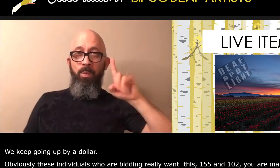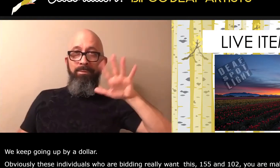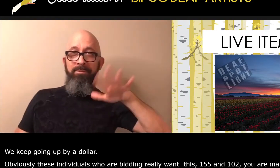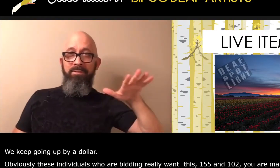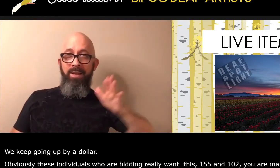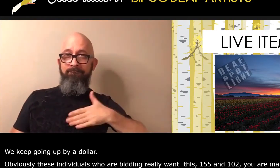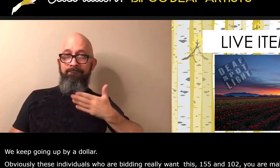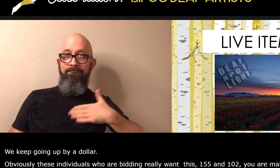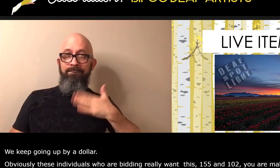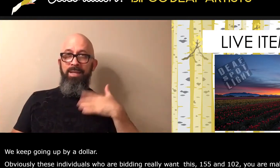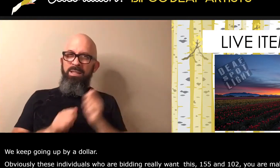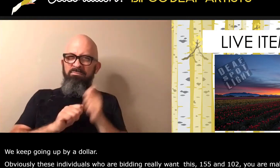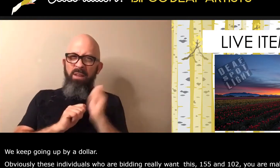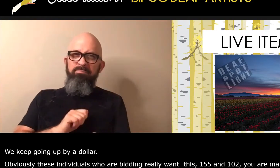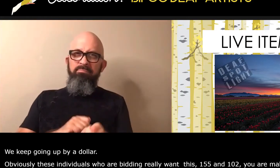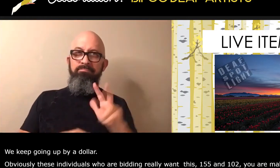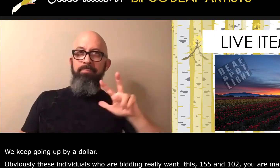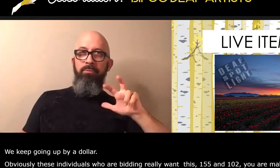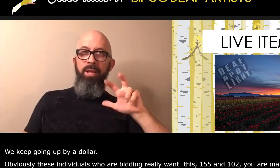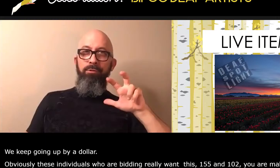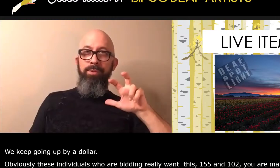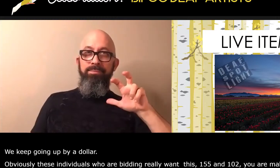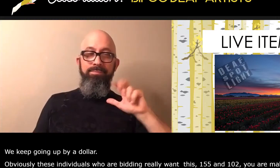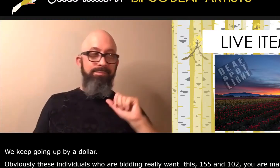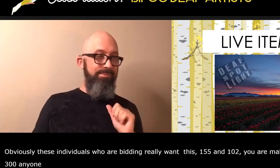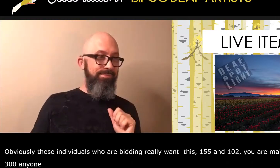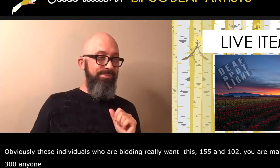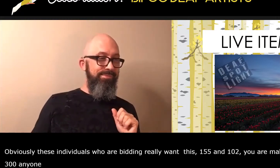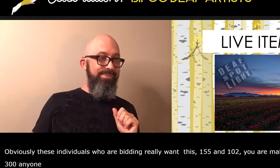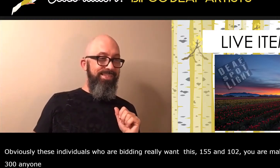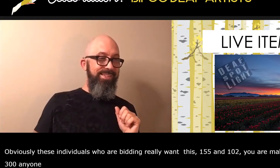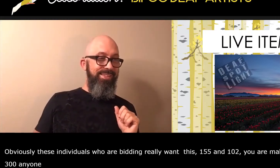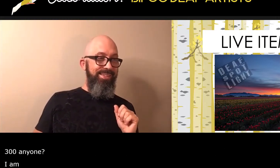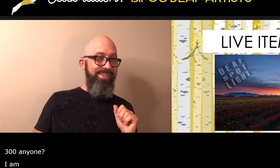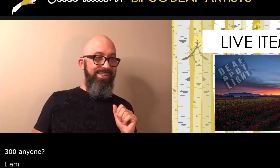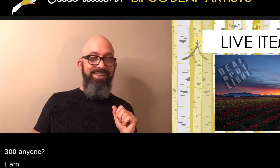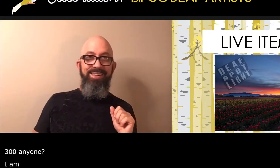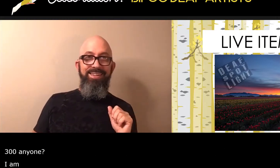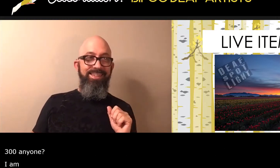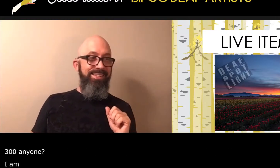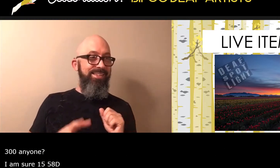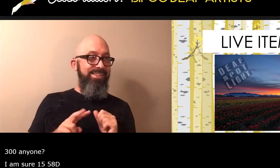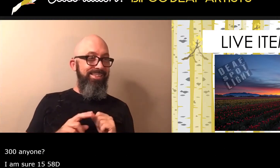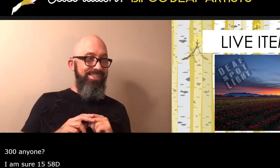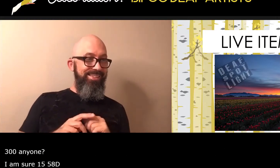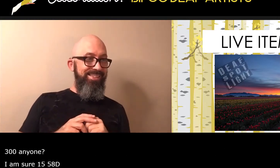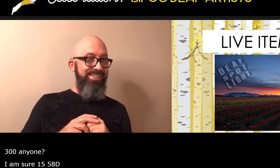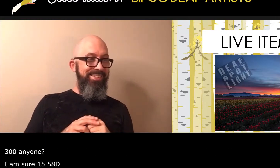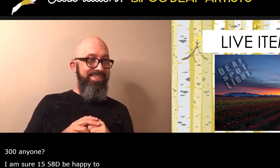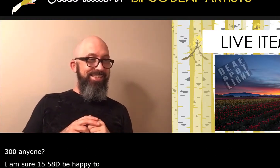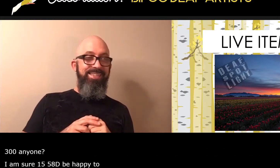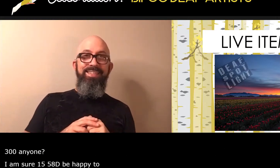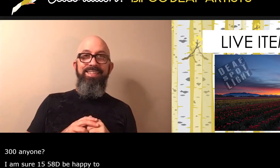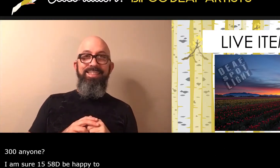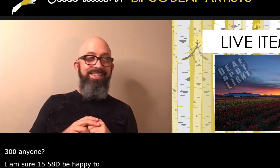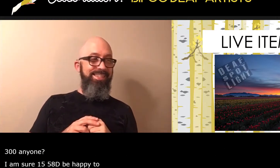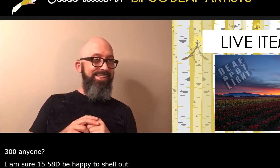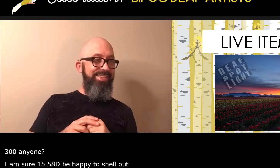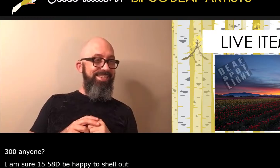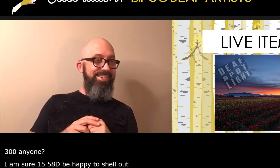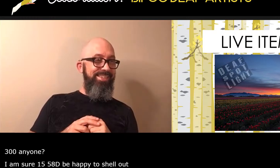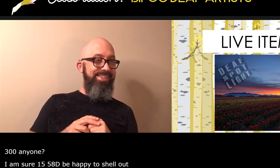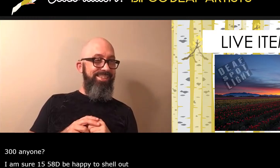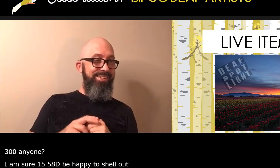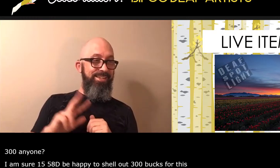300, anyone? I'm sure 155 would be happy to shell out 300 bucks for this